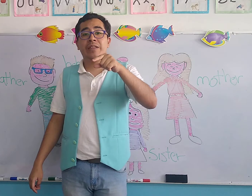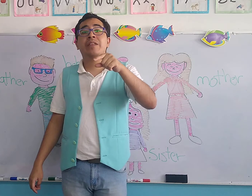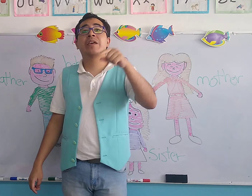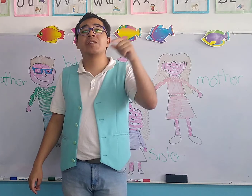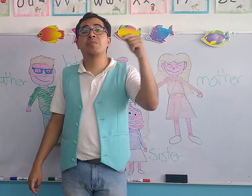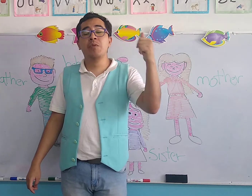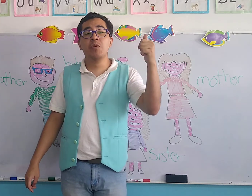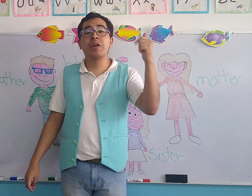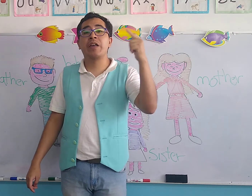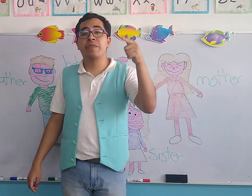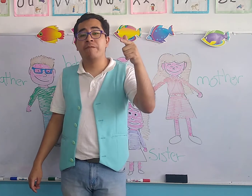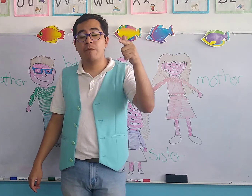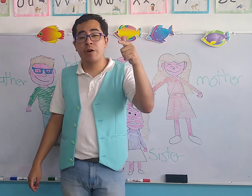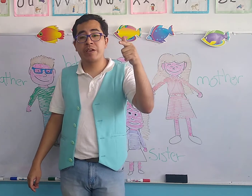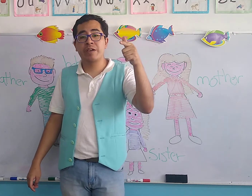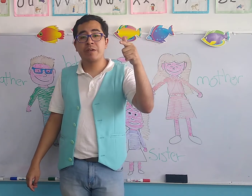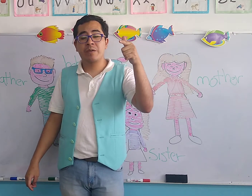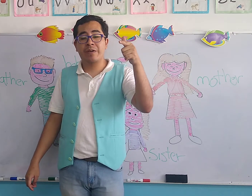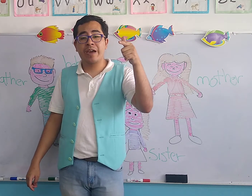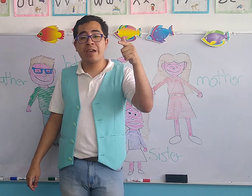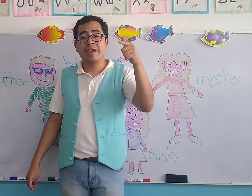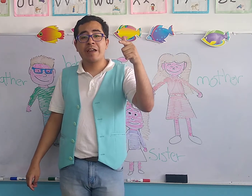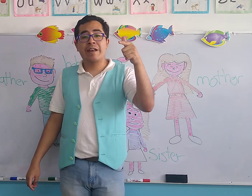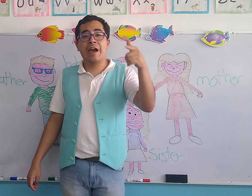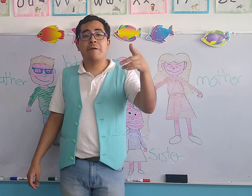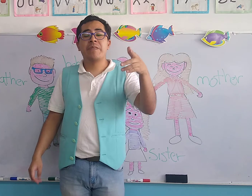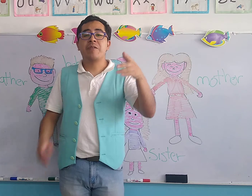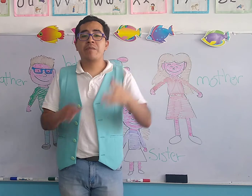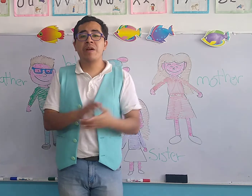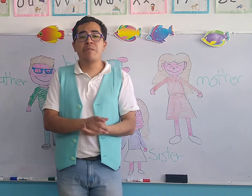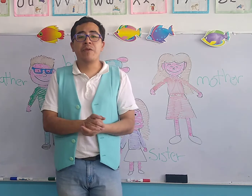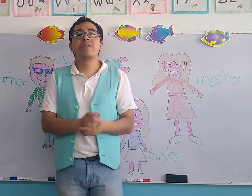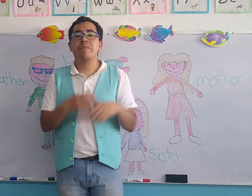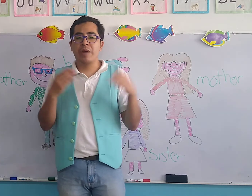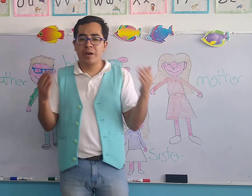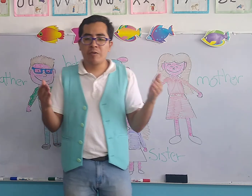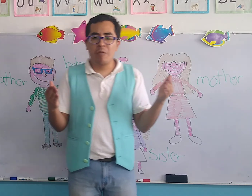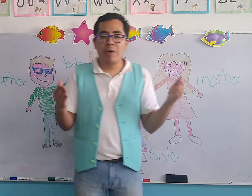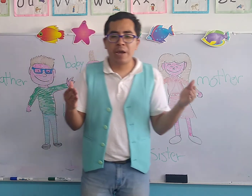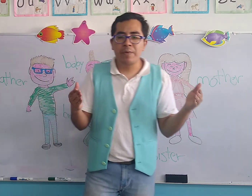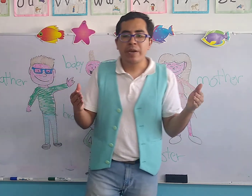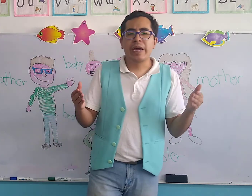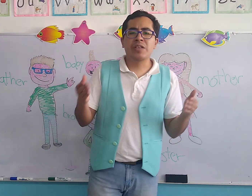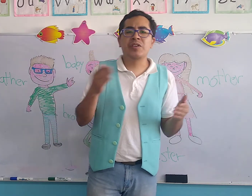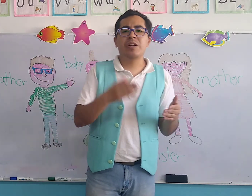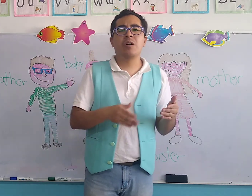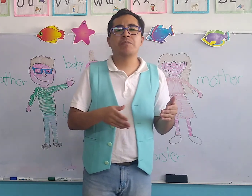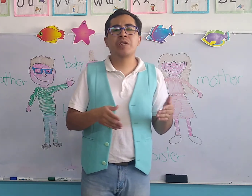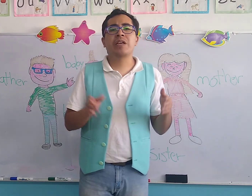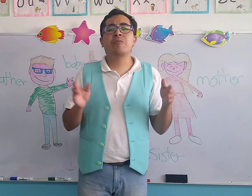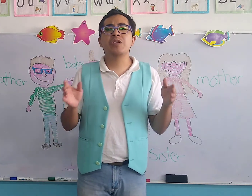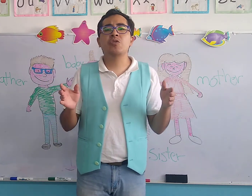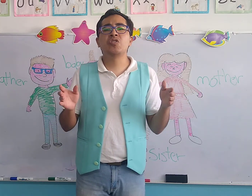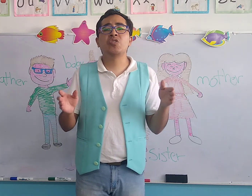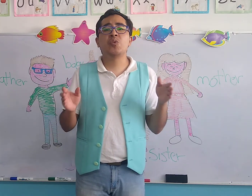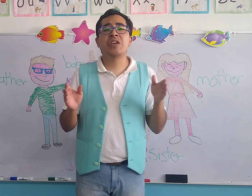Excellent. The spoon and the fork. Okay. Now, remember the microwave, it's an object that we use to